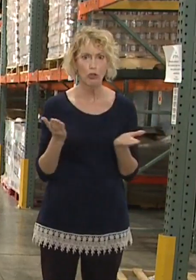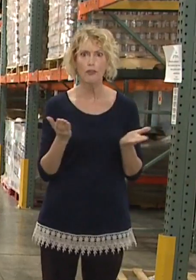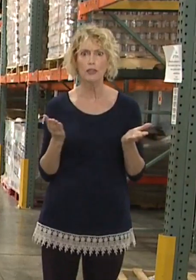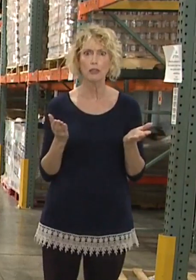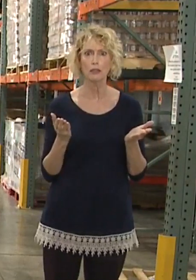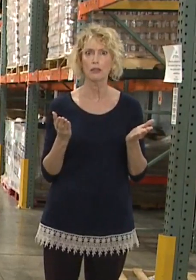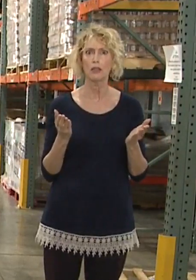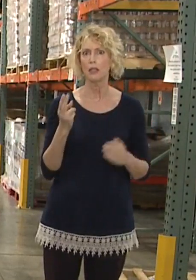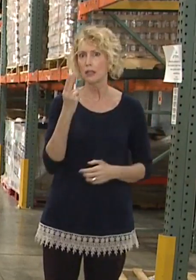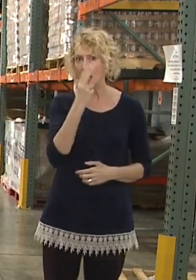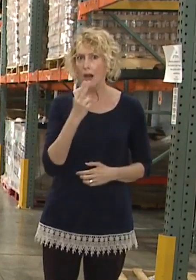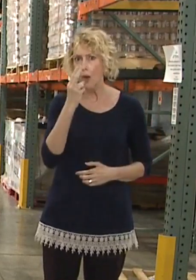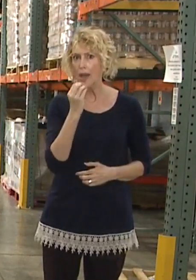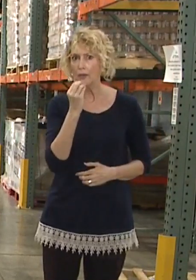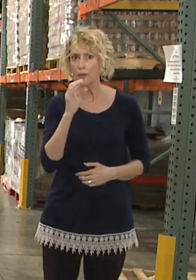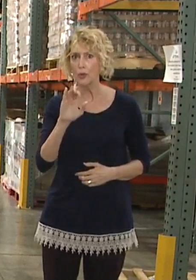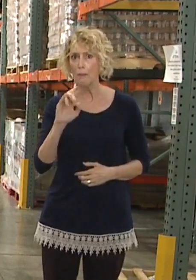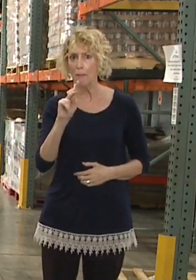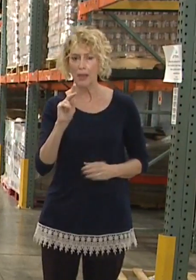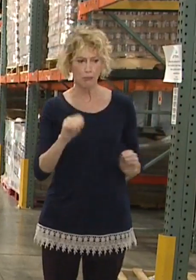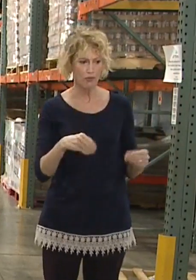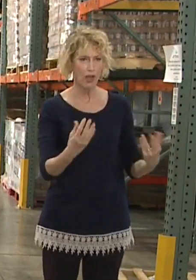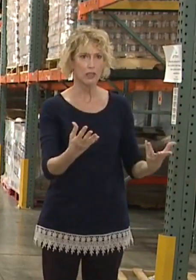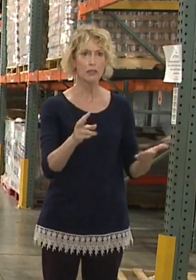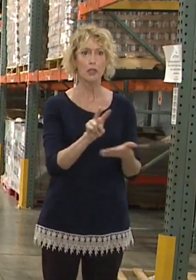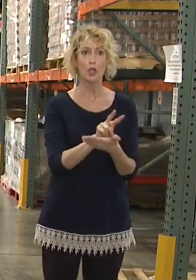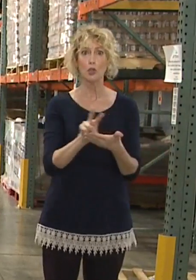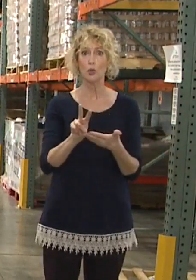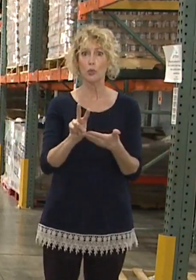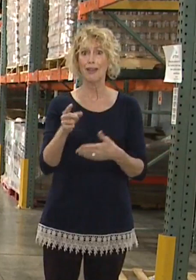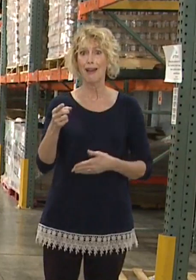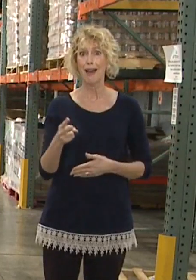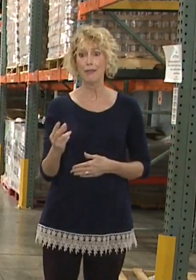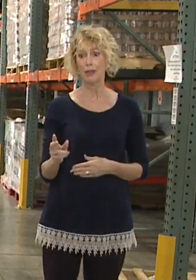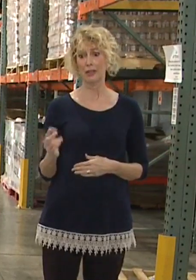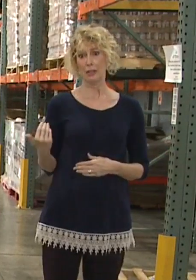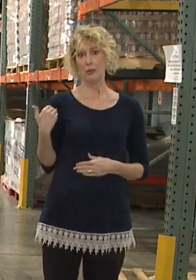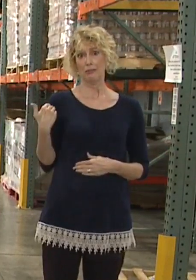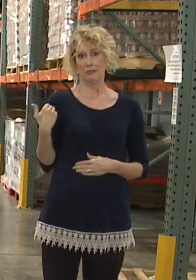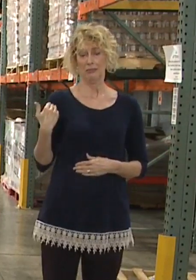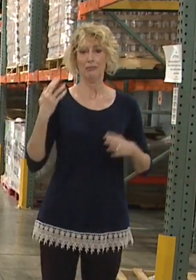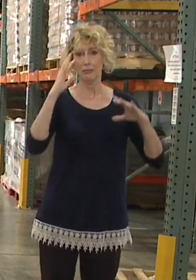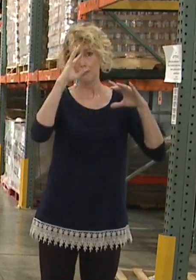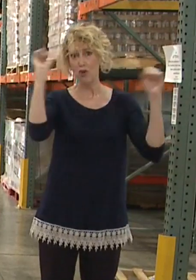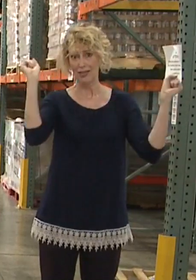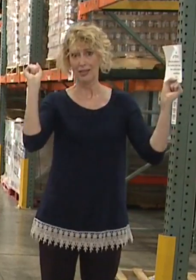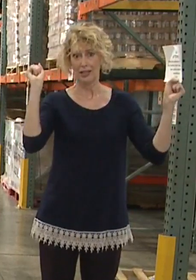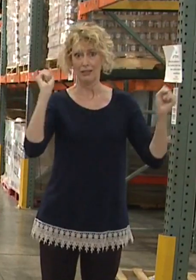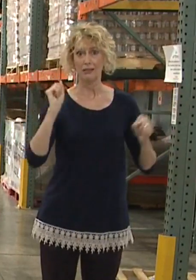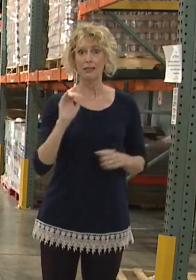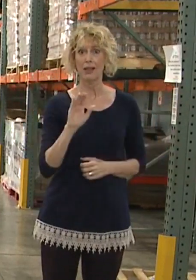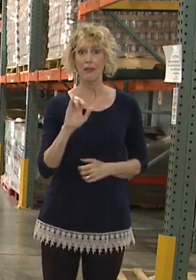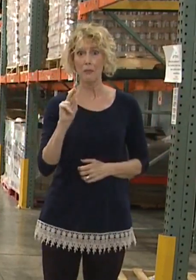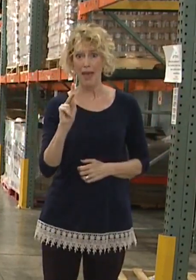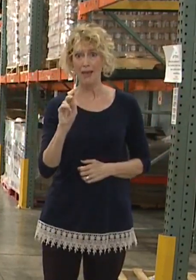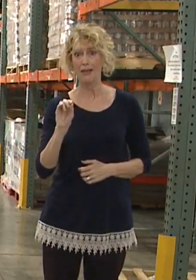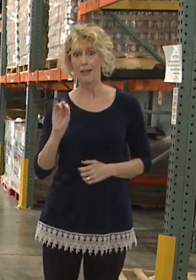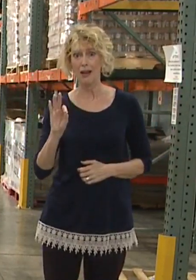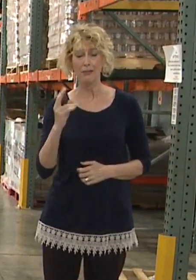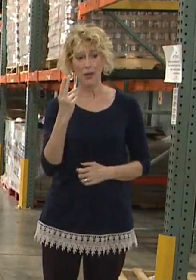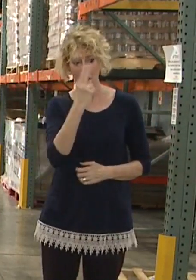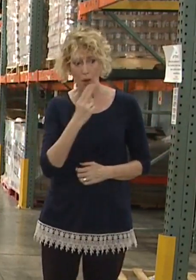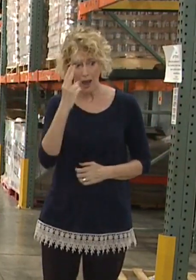food bank provides. In about 2.5 weeks ago, Peter Ho, the president and CEO of Bank of Hawaii, and Mike Akane, the head of the